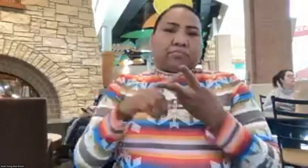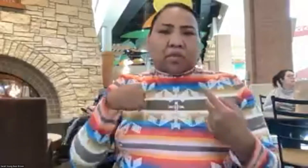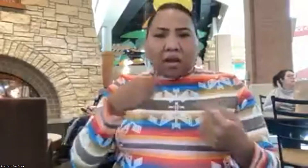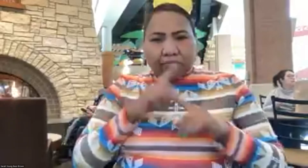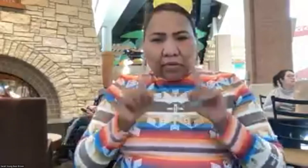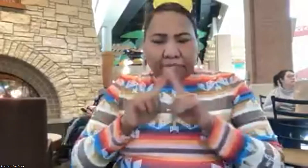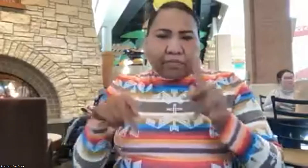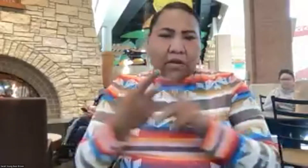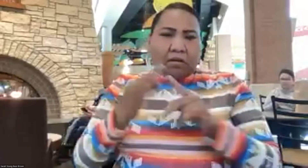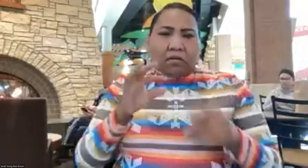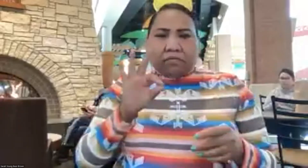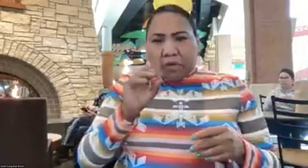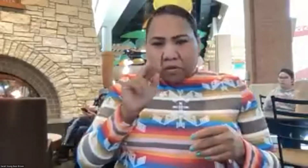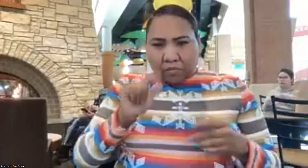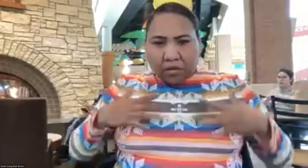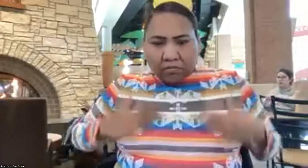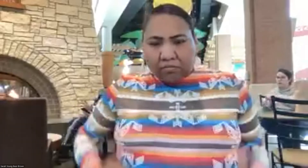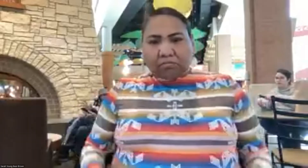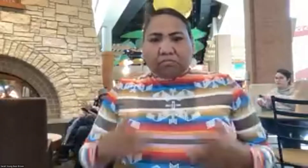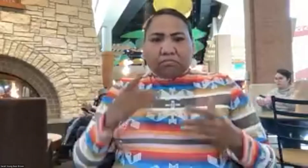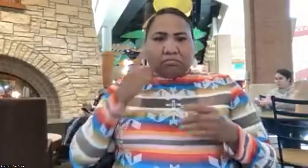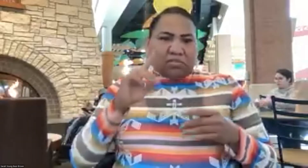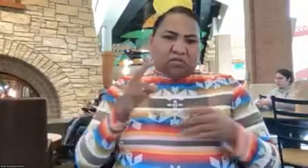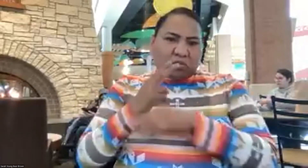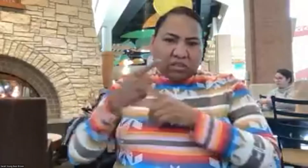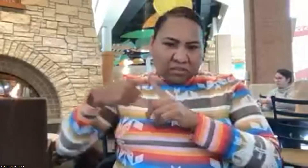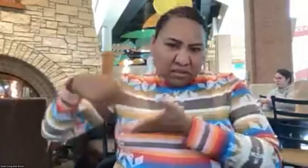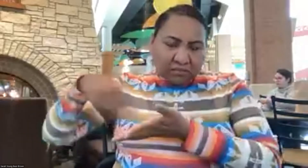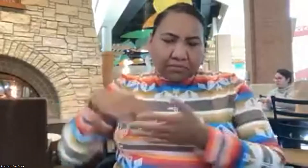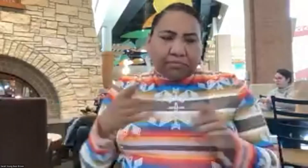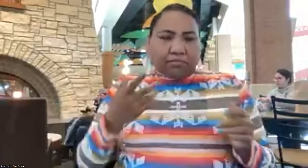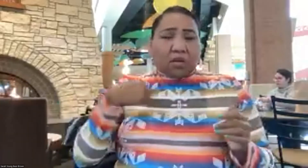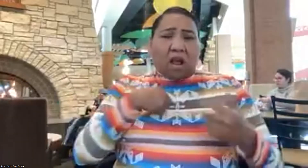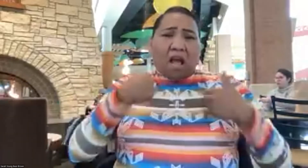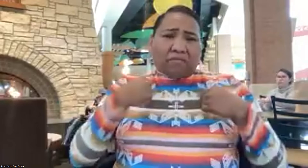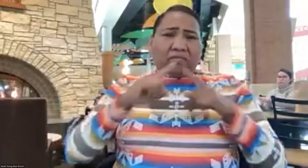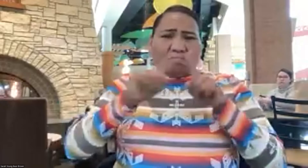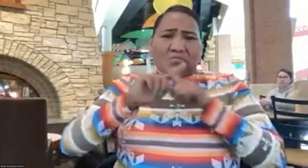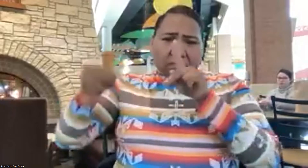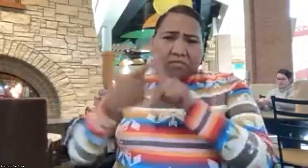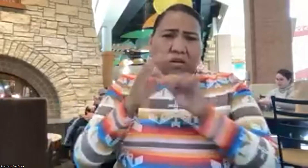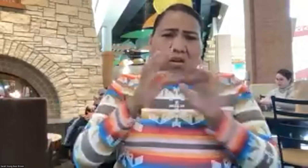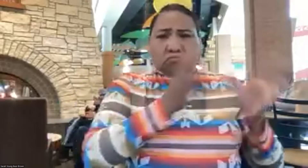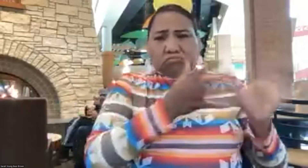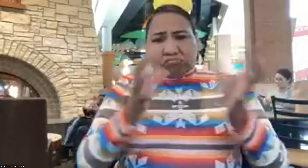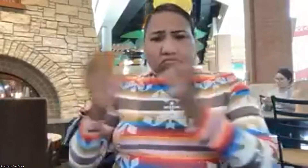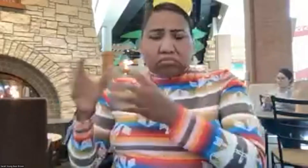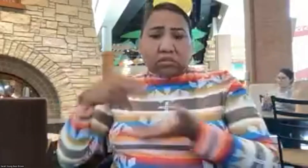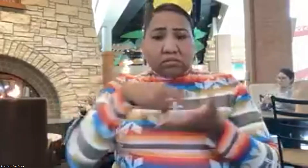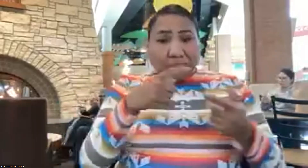They're decorated and they have very different designs, different forms, but it is part of one of our customs and one of